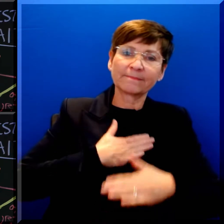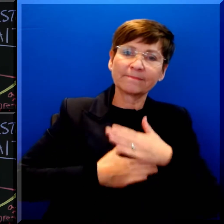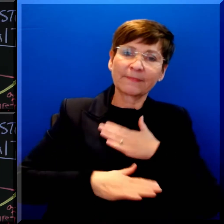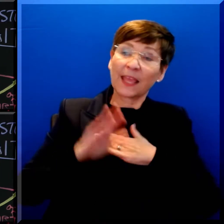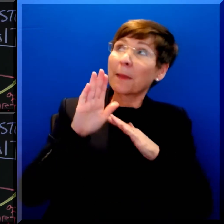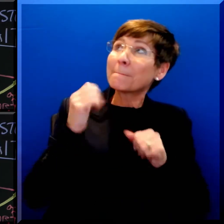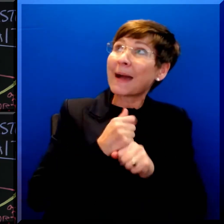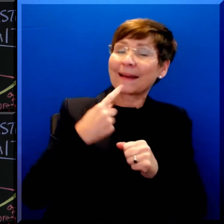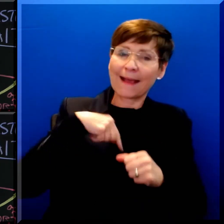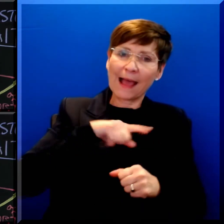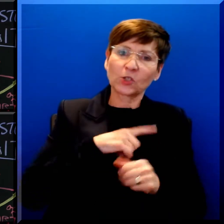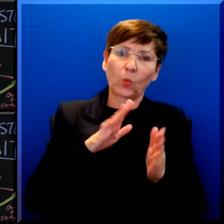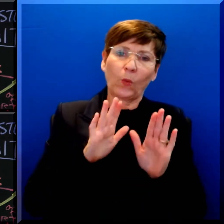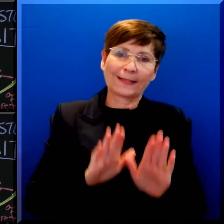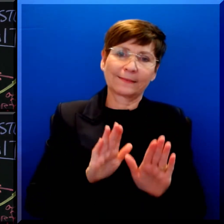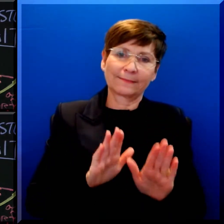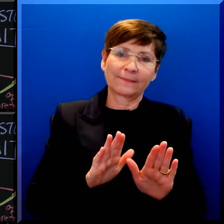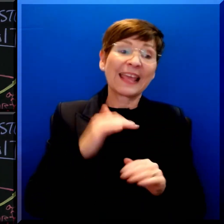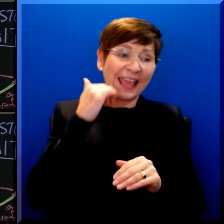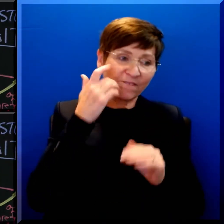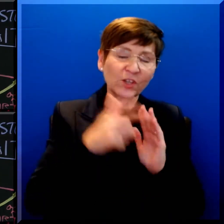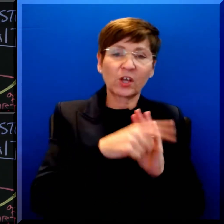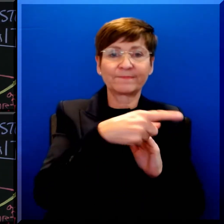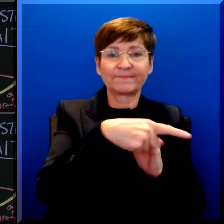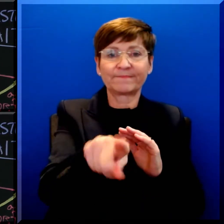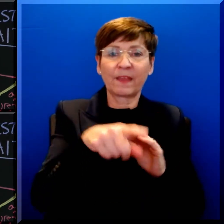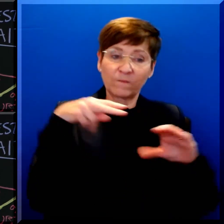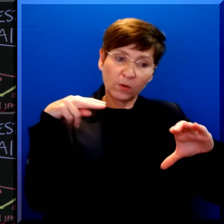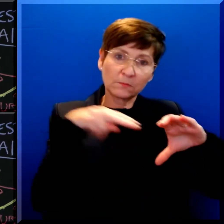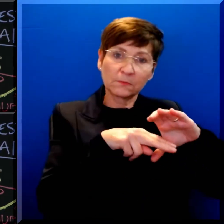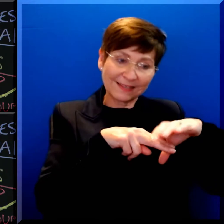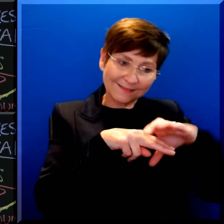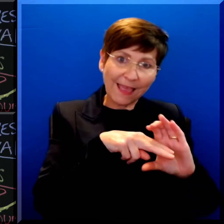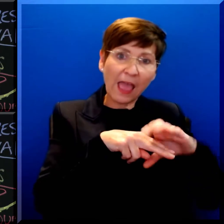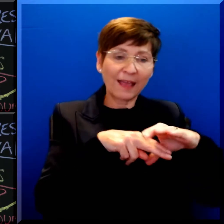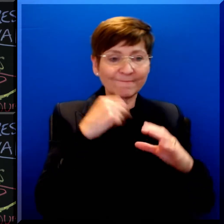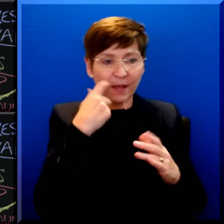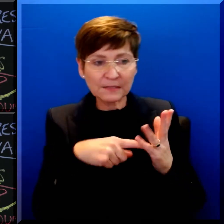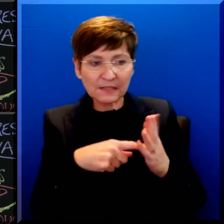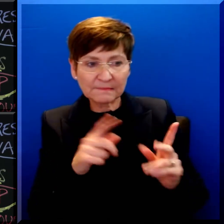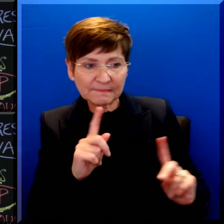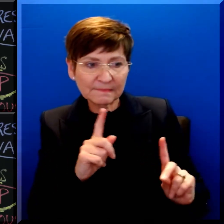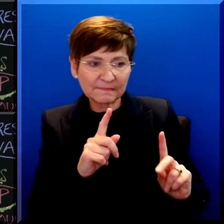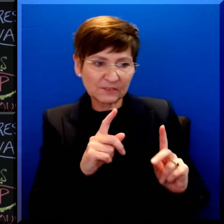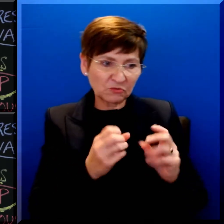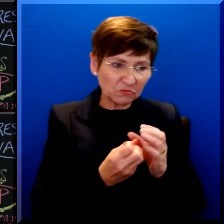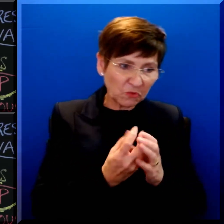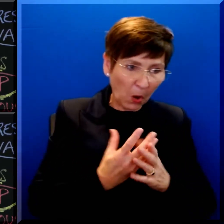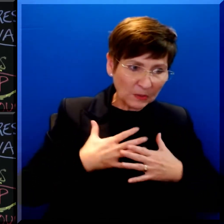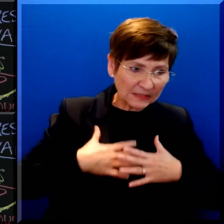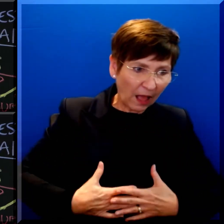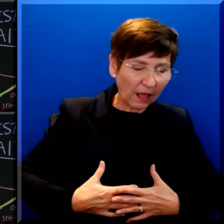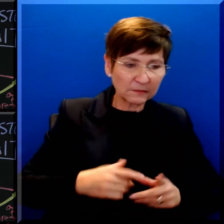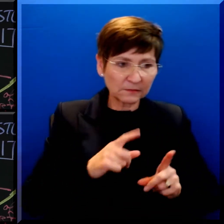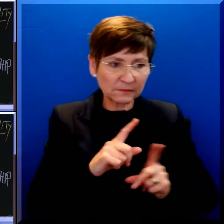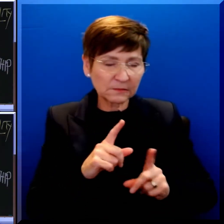wait. With every scan, with every test, we'd see God come through day by day, a positive test here, a good week there. And suddenly we